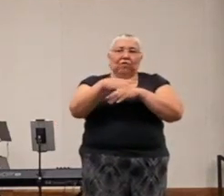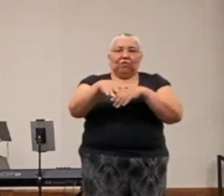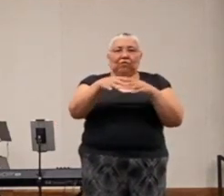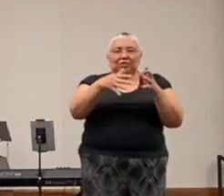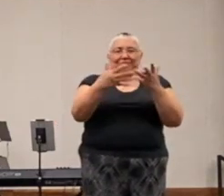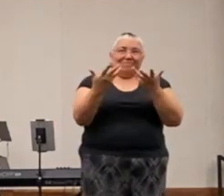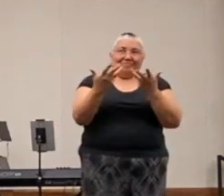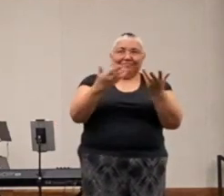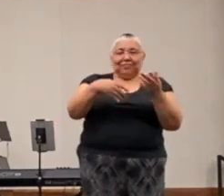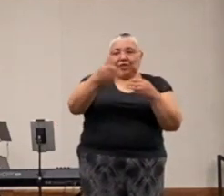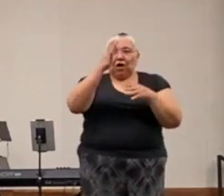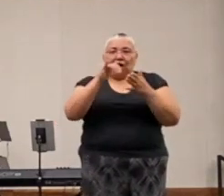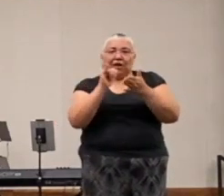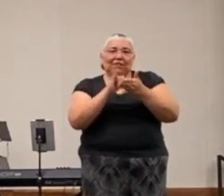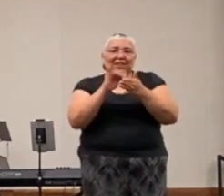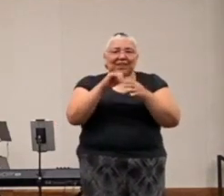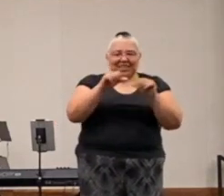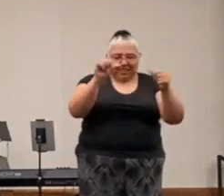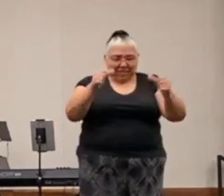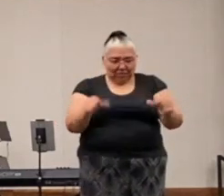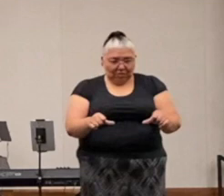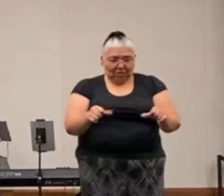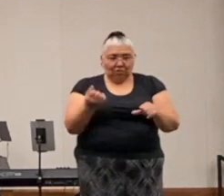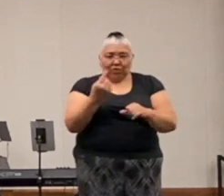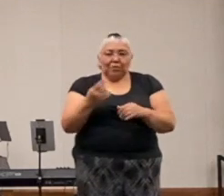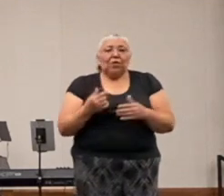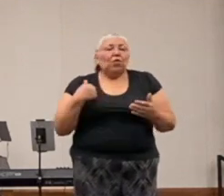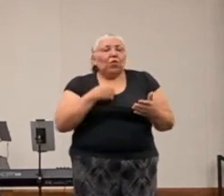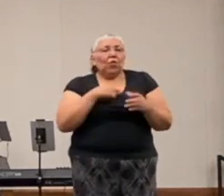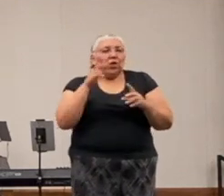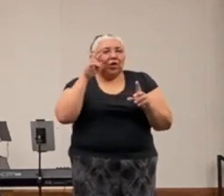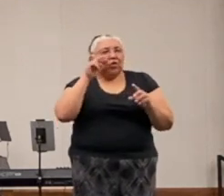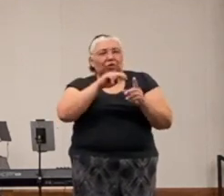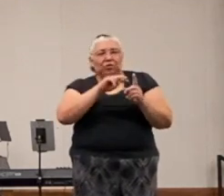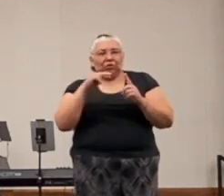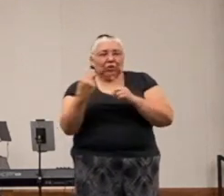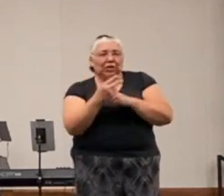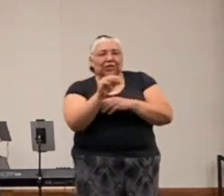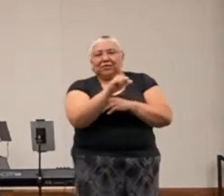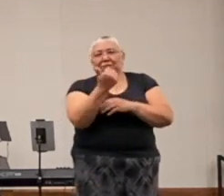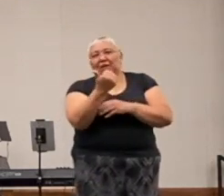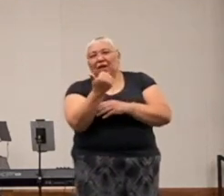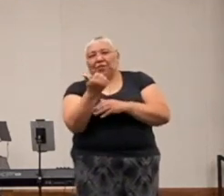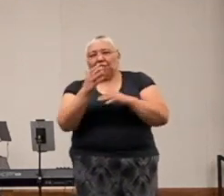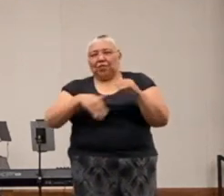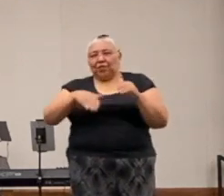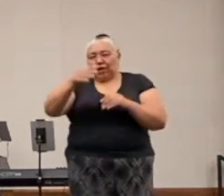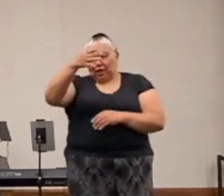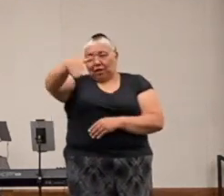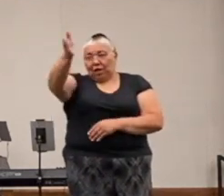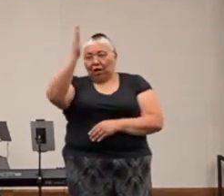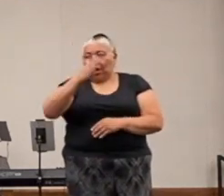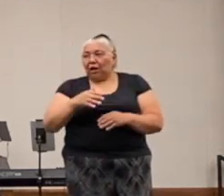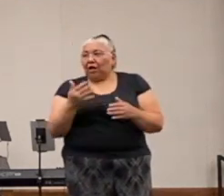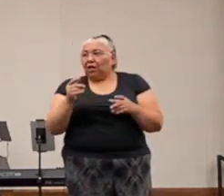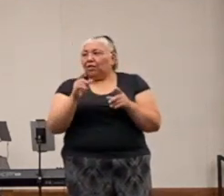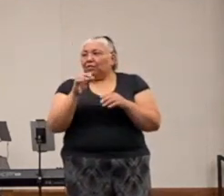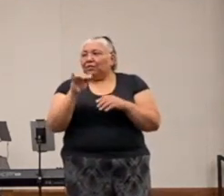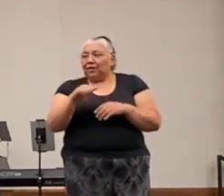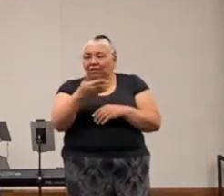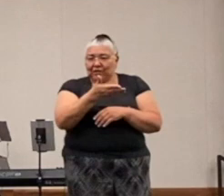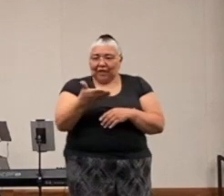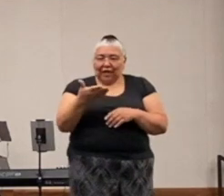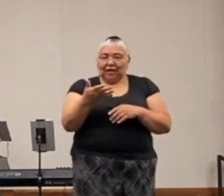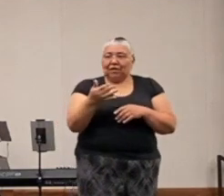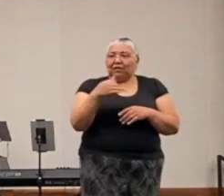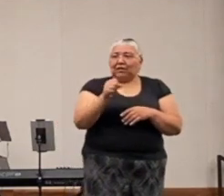worship. So if we go to an idol, we're looking to something other than God. Idols, no matter the physical